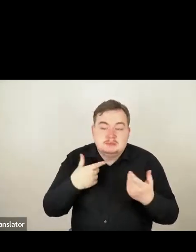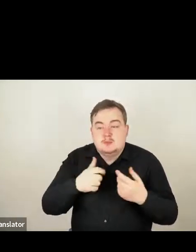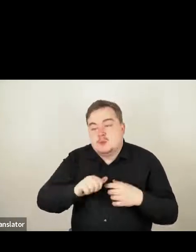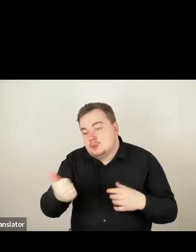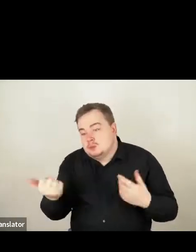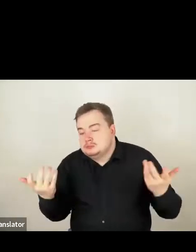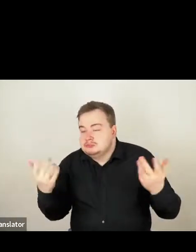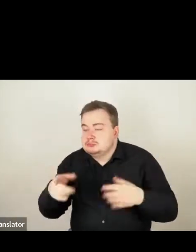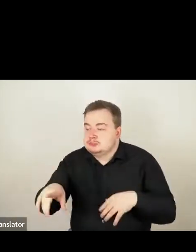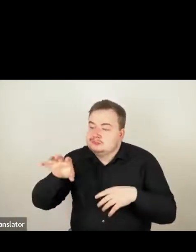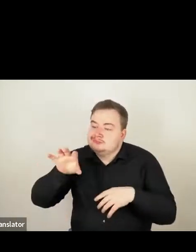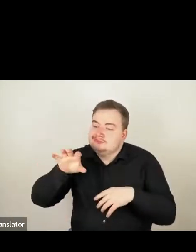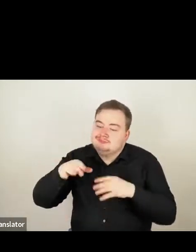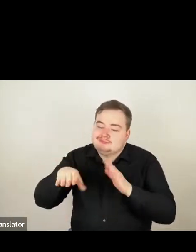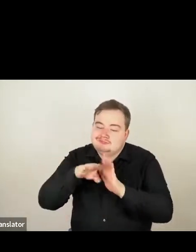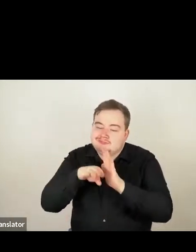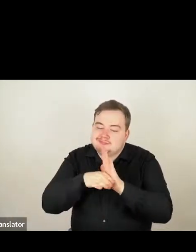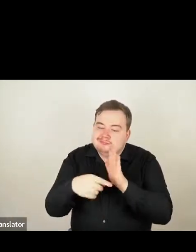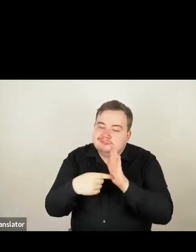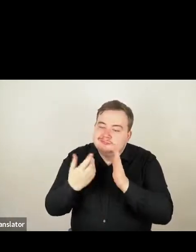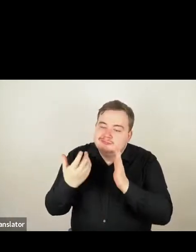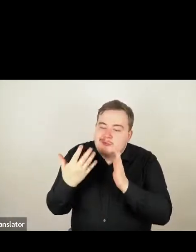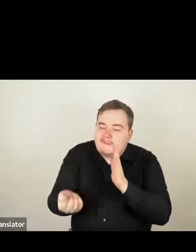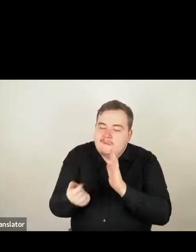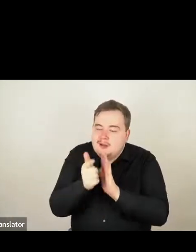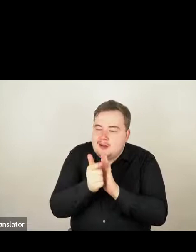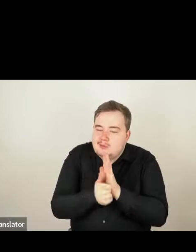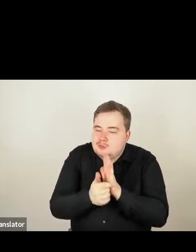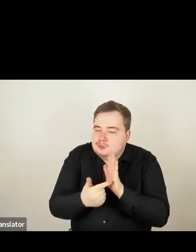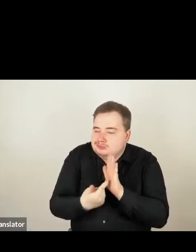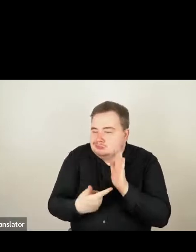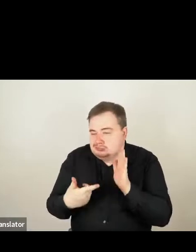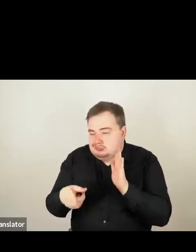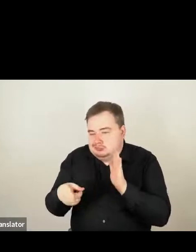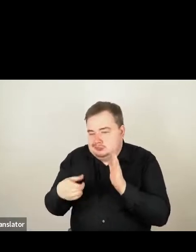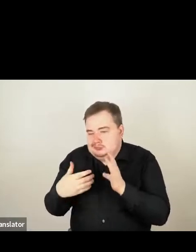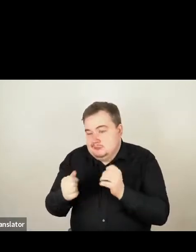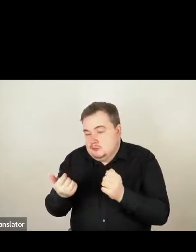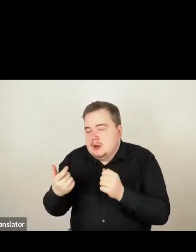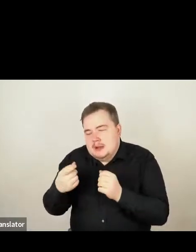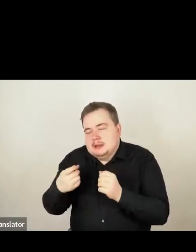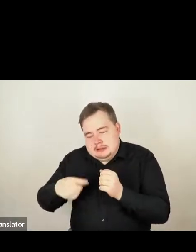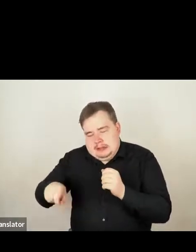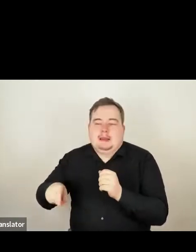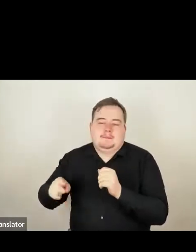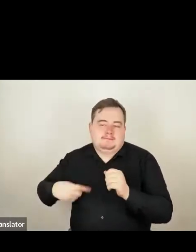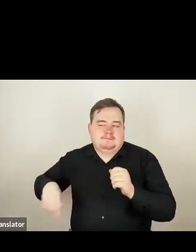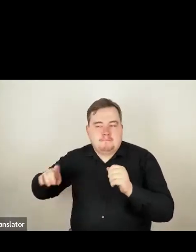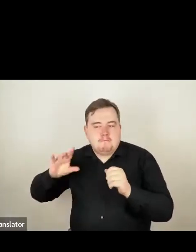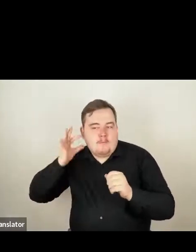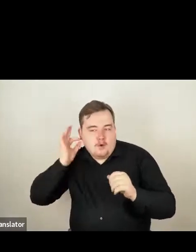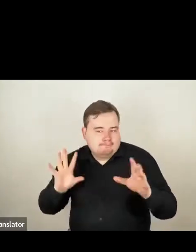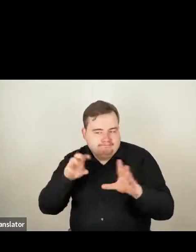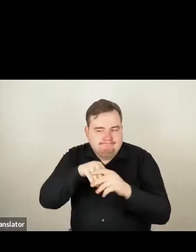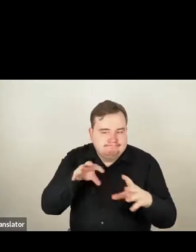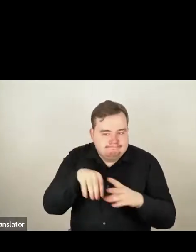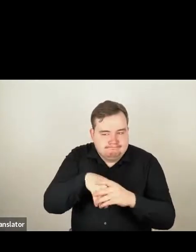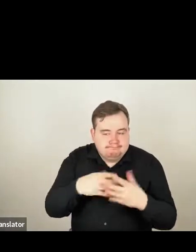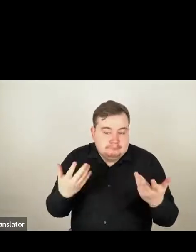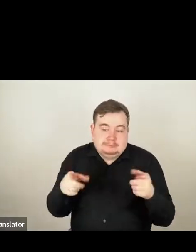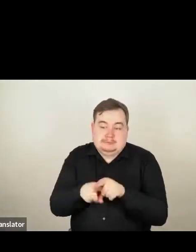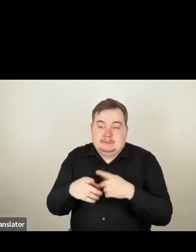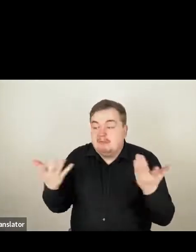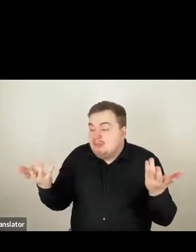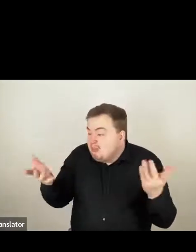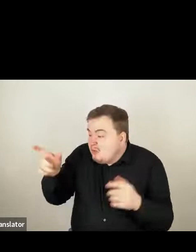on individual issues, like setting up a parliamentary group on domestic violence. Most women politicians would sign up to